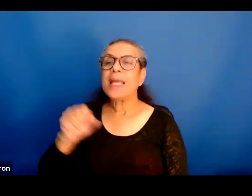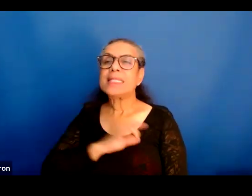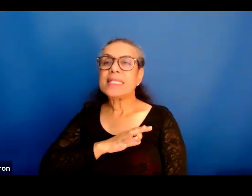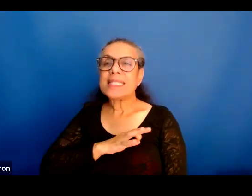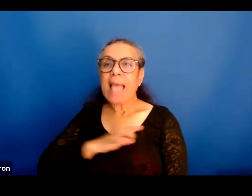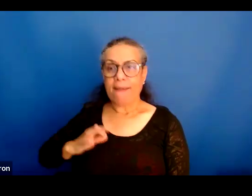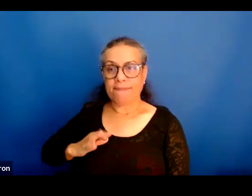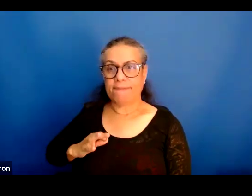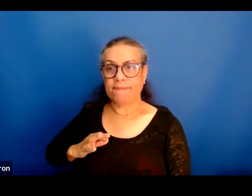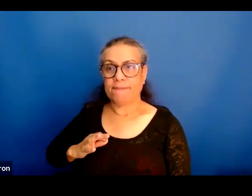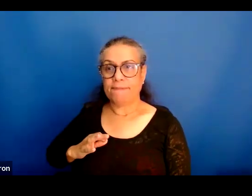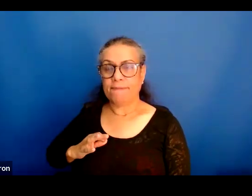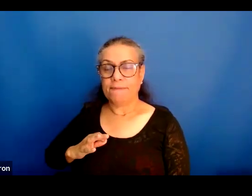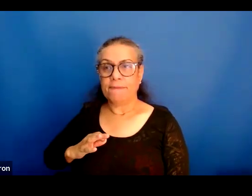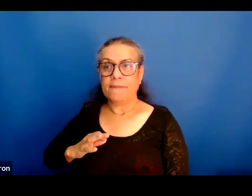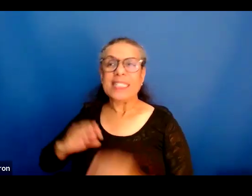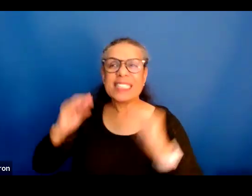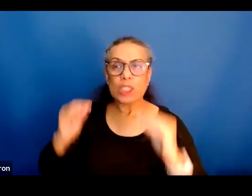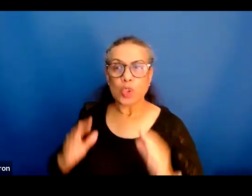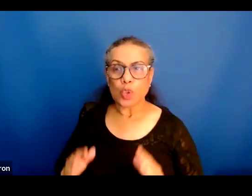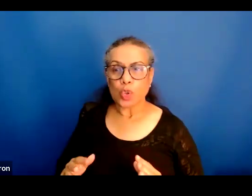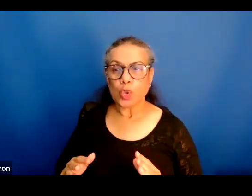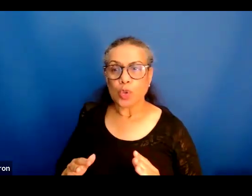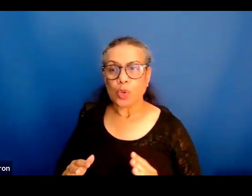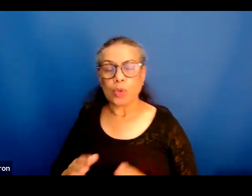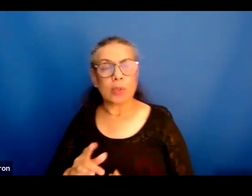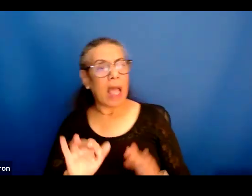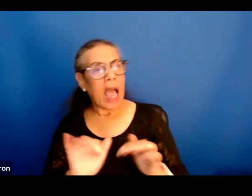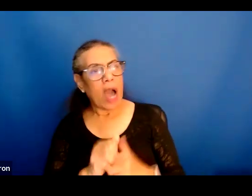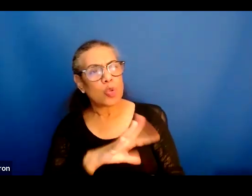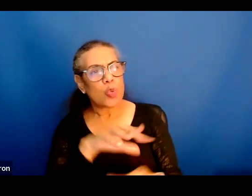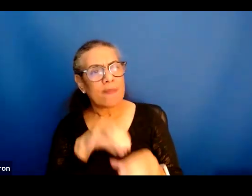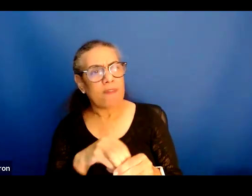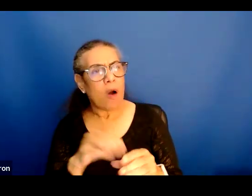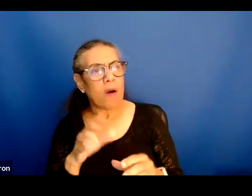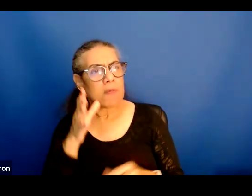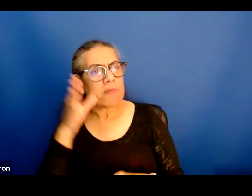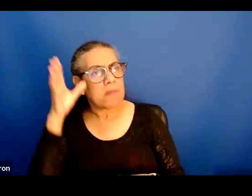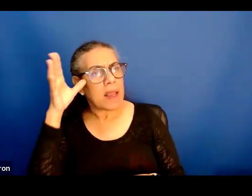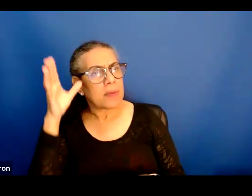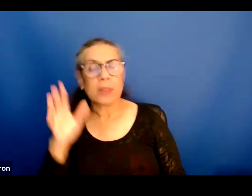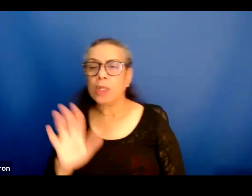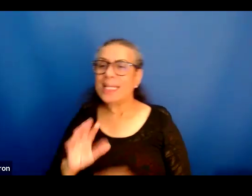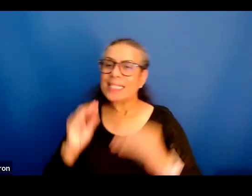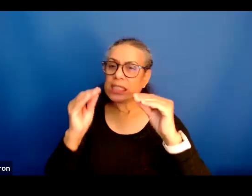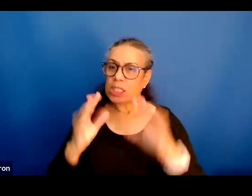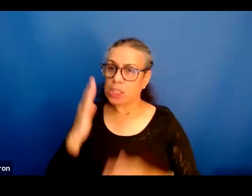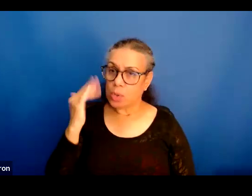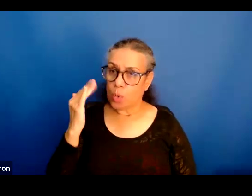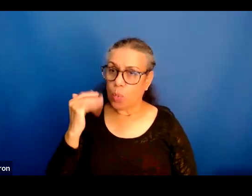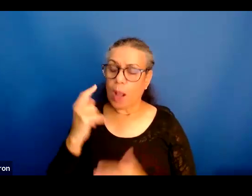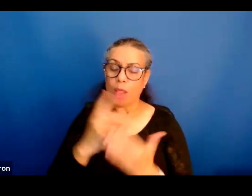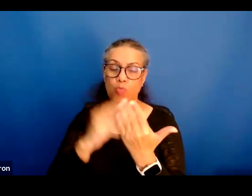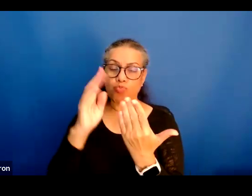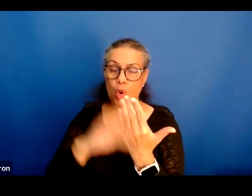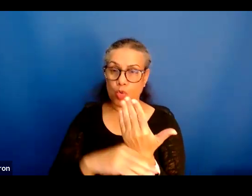Oh, teachers. how you involve the parent in that process? Well, it's a teacher because the programming in